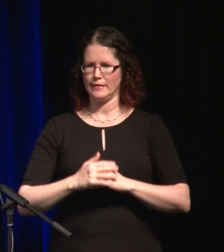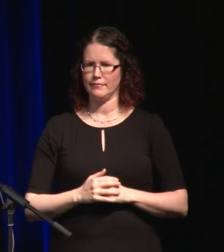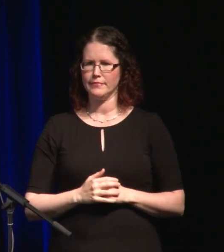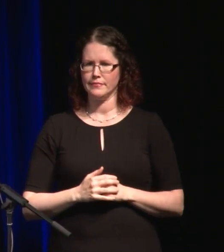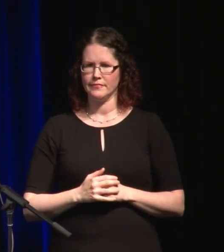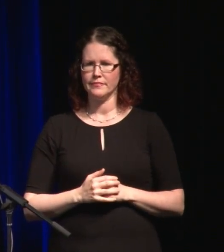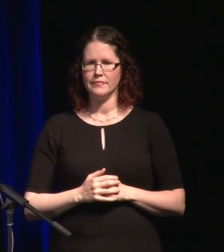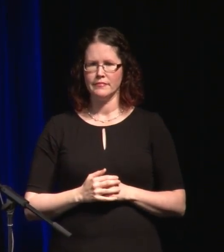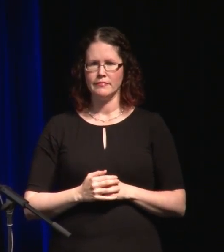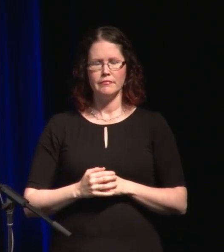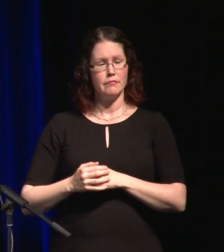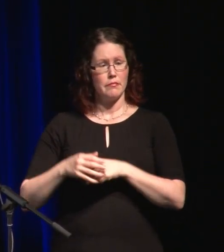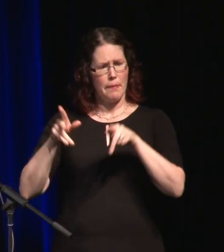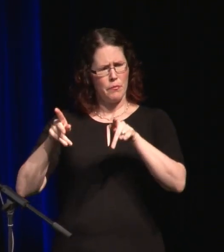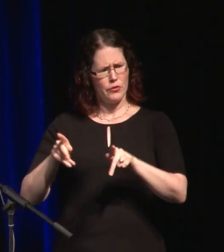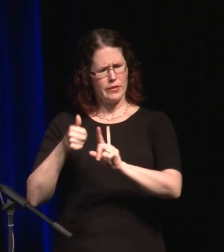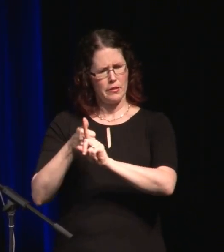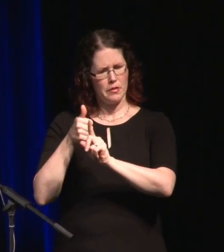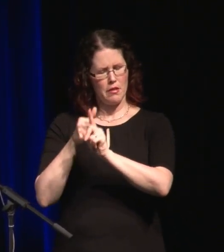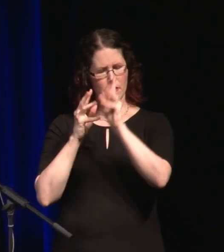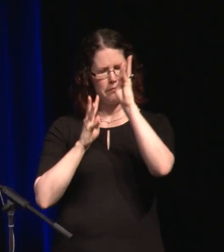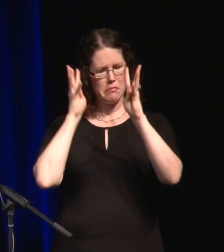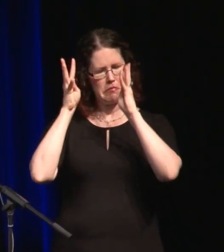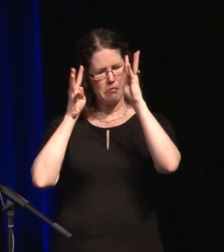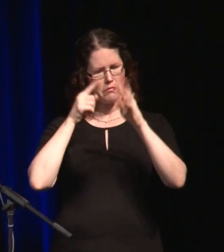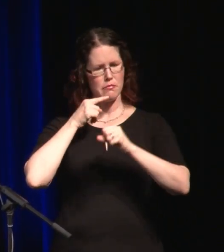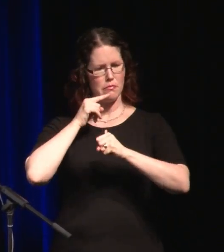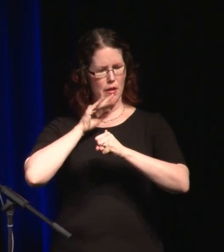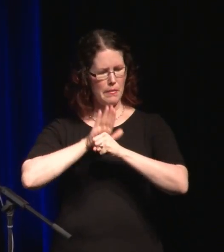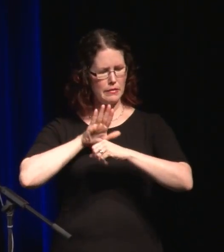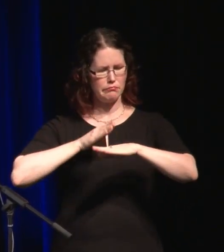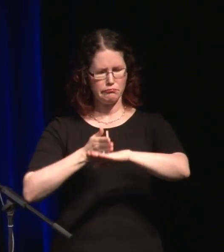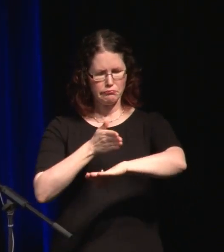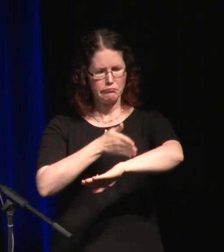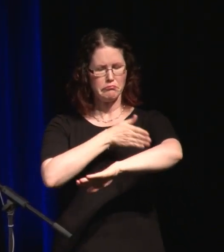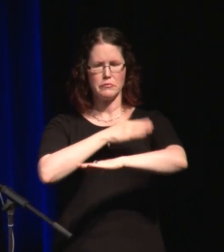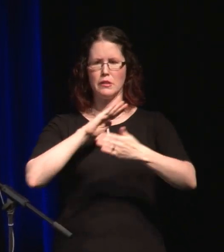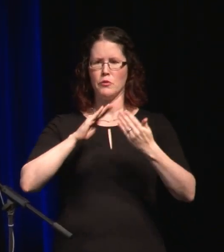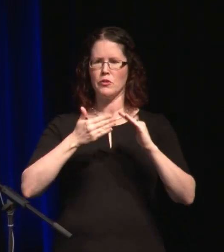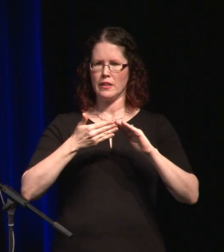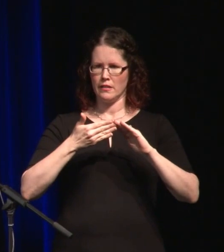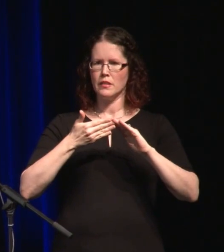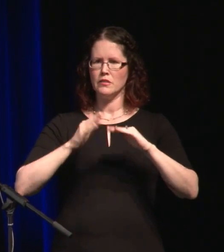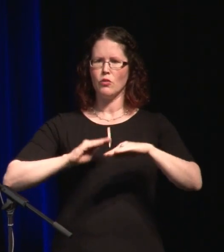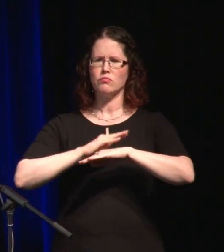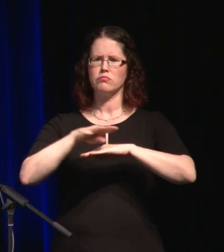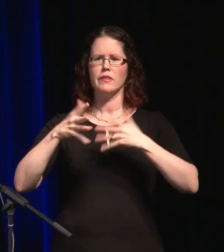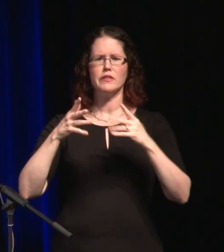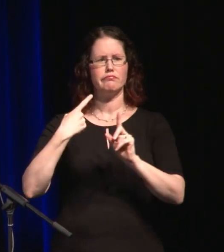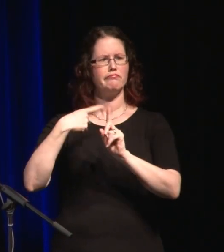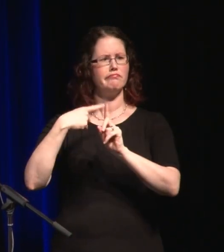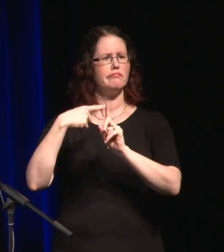their own innovation and commitment, have contributed to the quality of life in Nova Scotia.